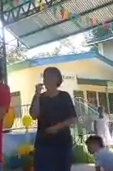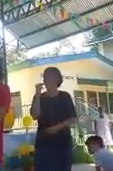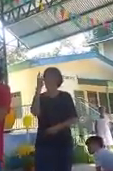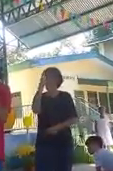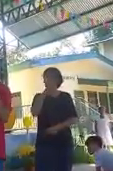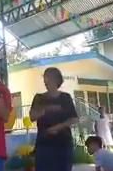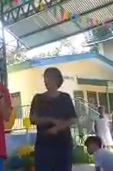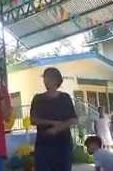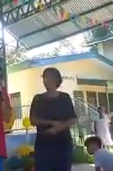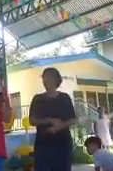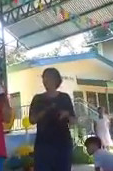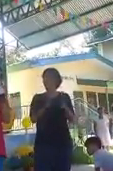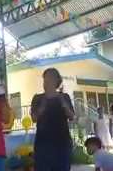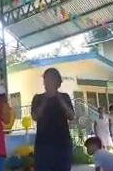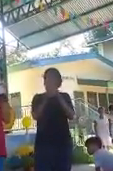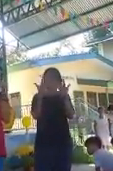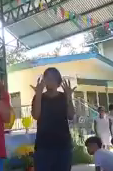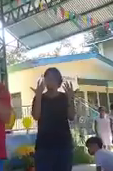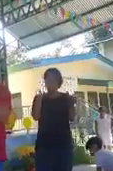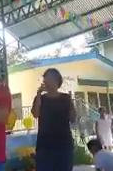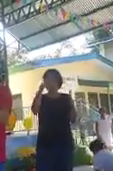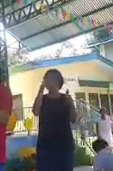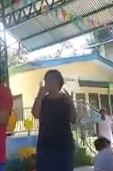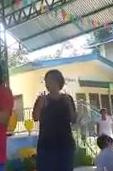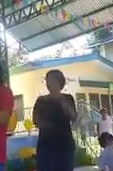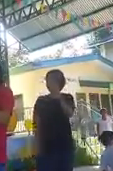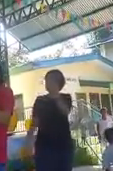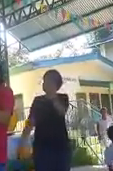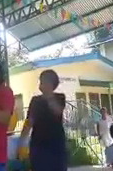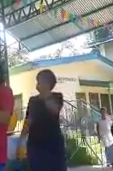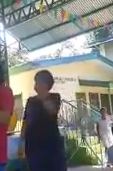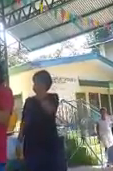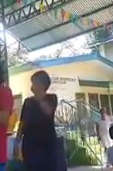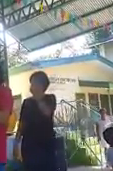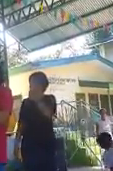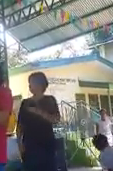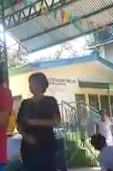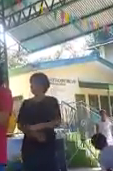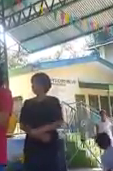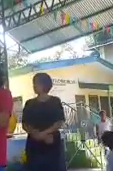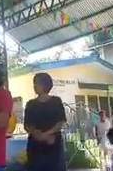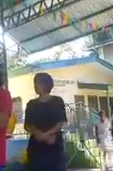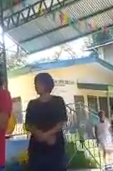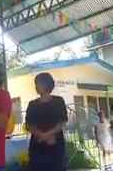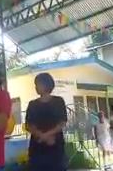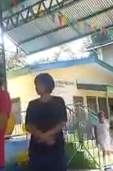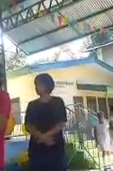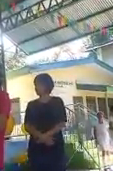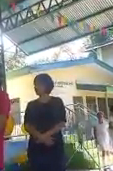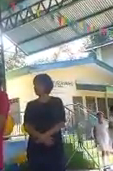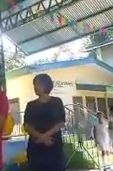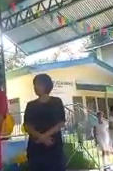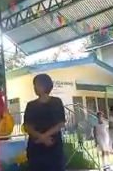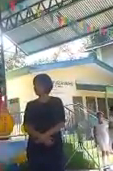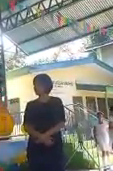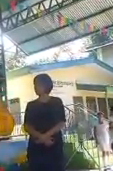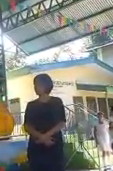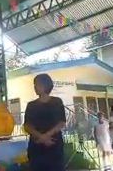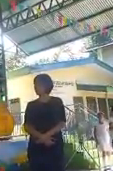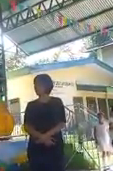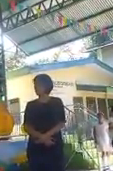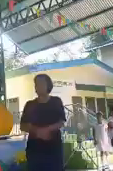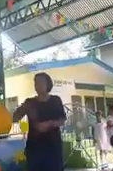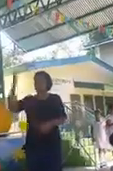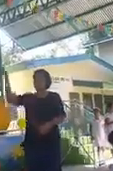Bible study after the worship service on Sunday at the CCF Center ground floor